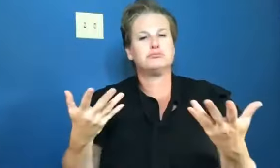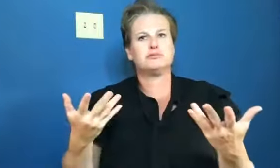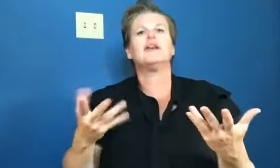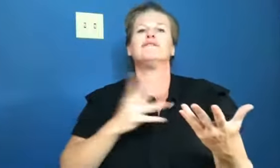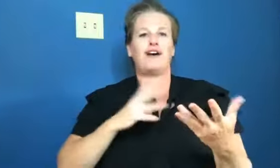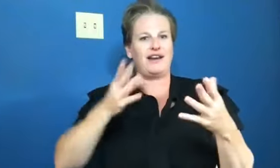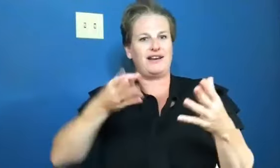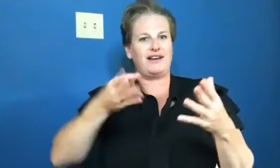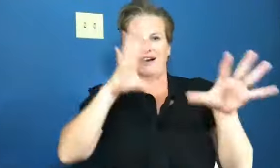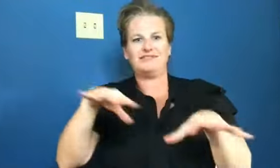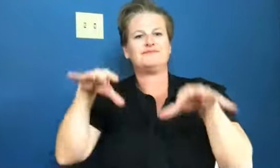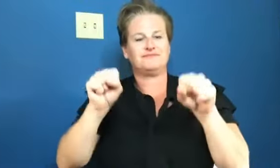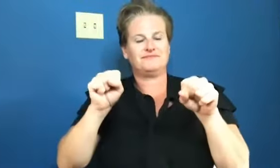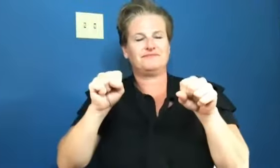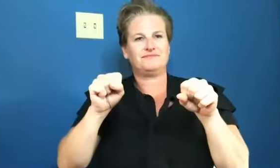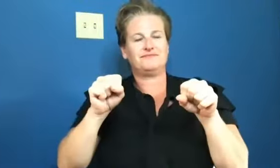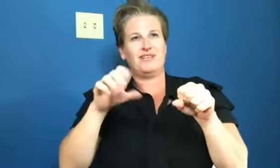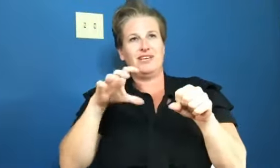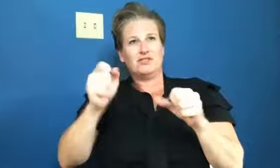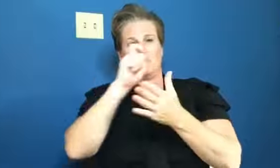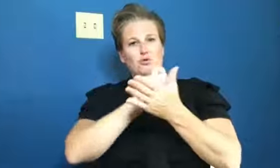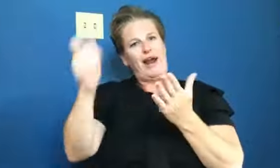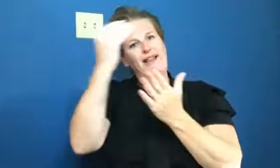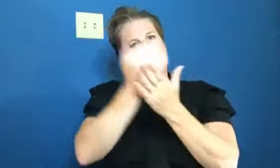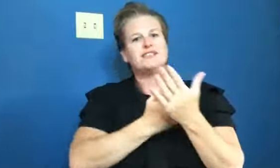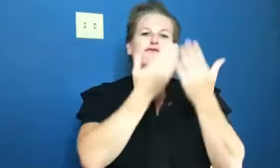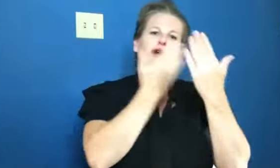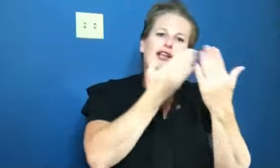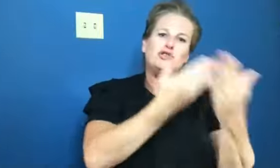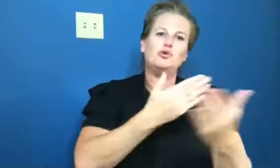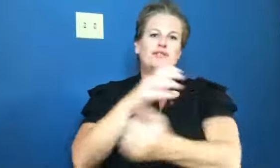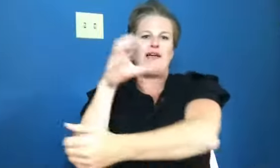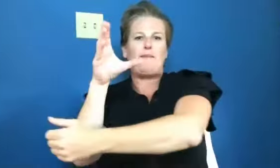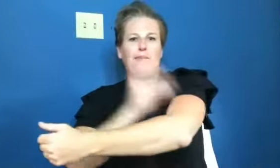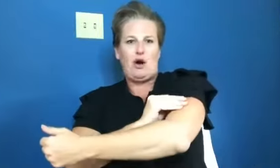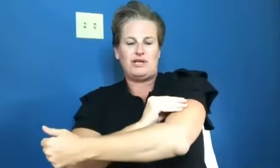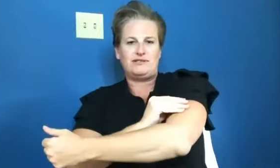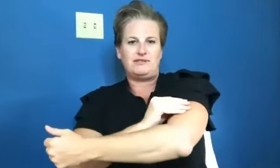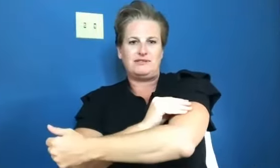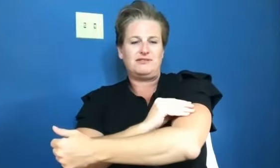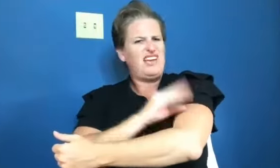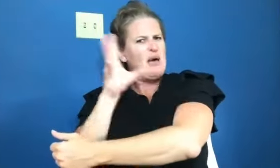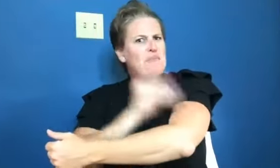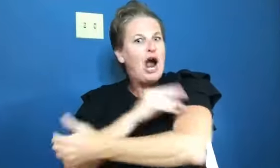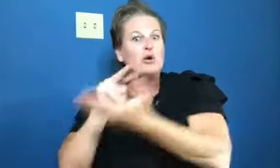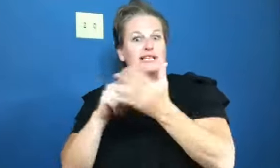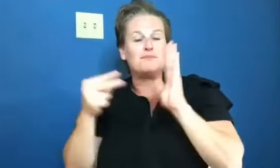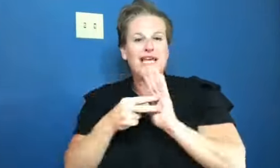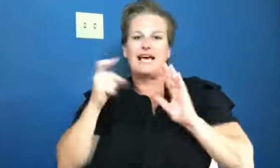gratitude list and a powerlessness list every day. The powerlessness was the outward symbol of my inward desire to let go and let God into my life, because I